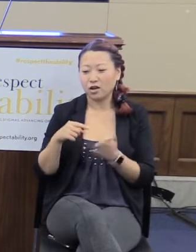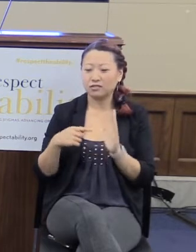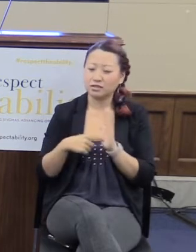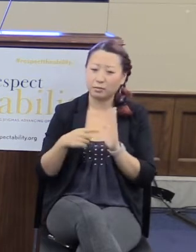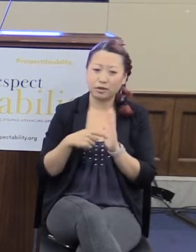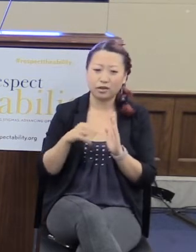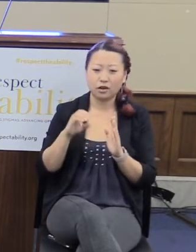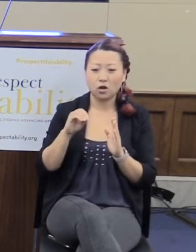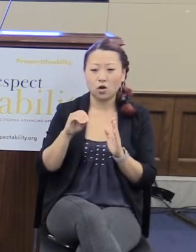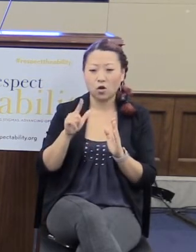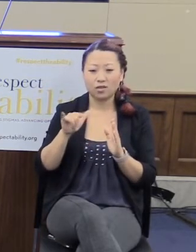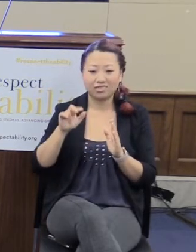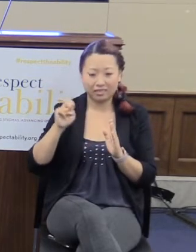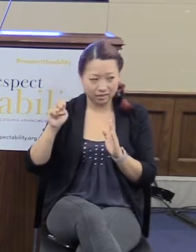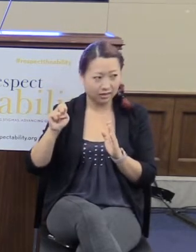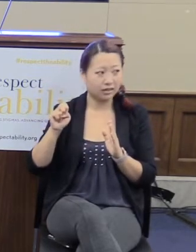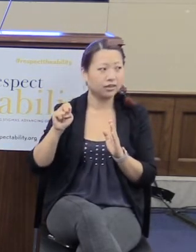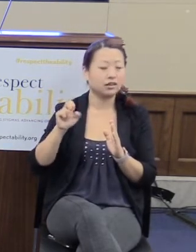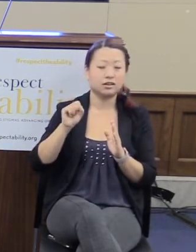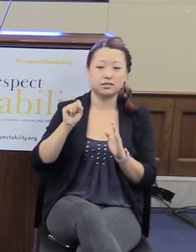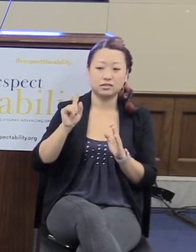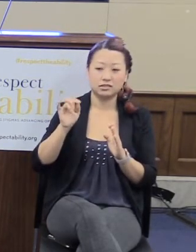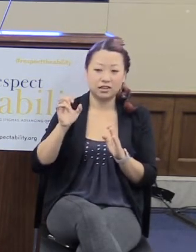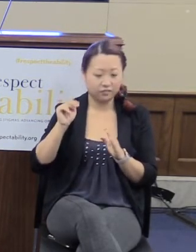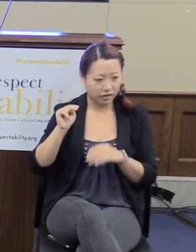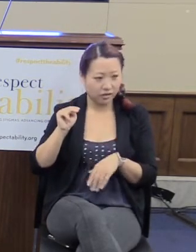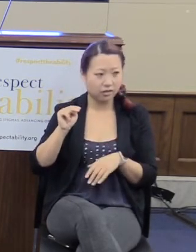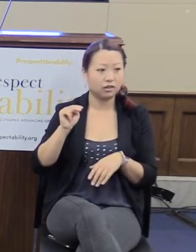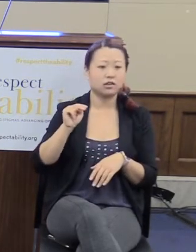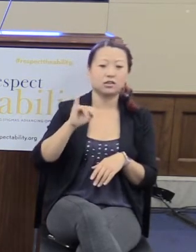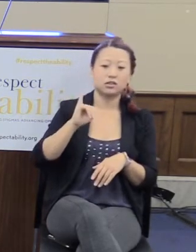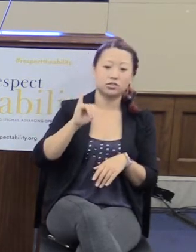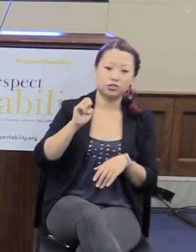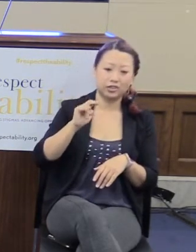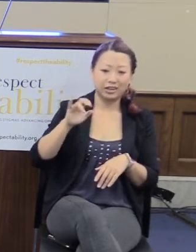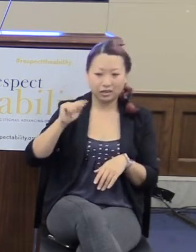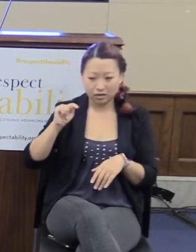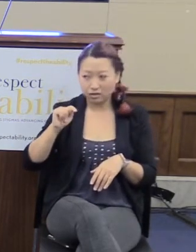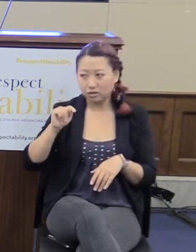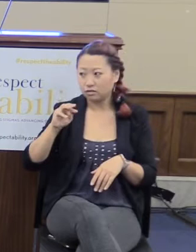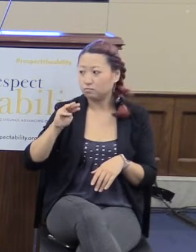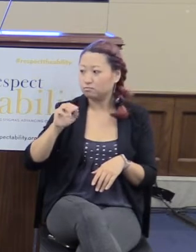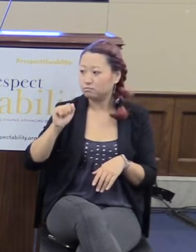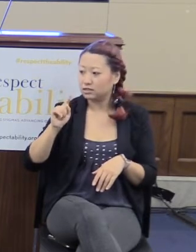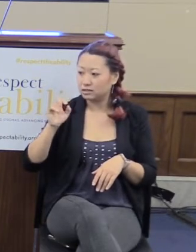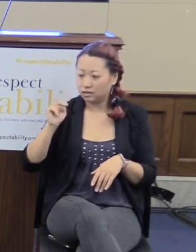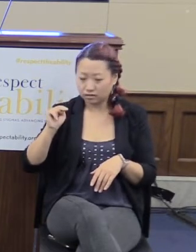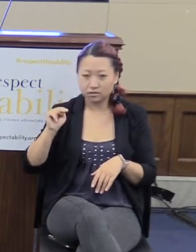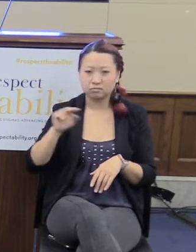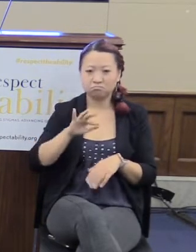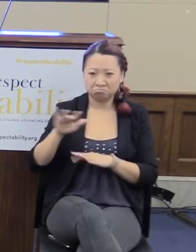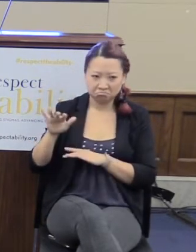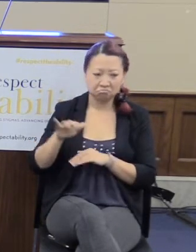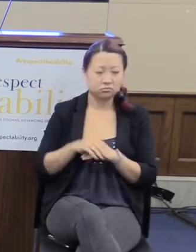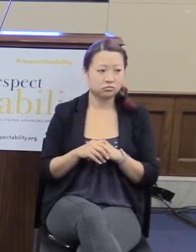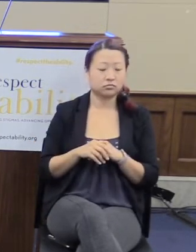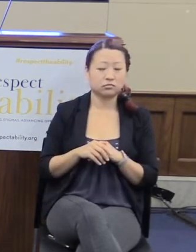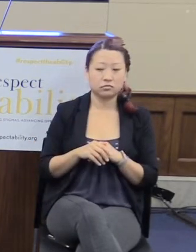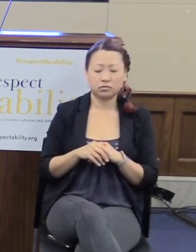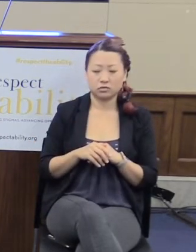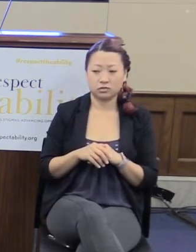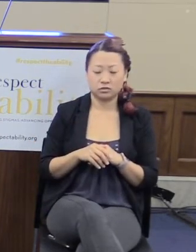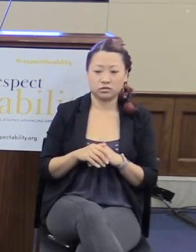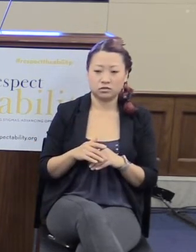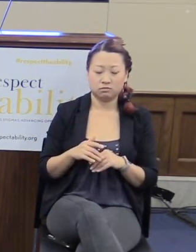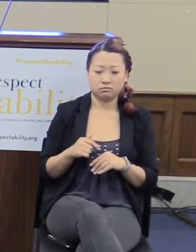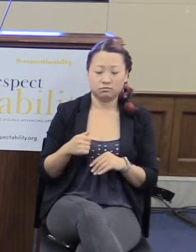Steven. I'm talking about people like Ayla, like Janet, like Matan, that make me feel